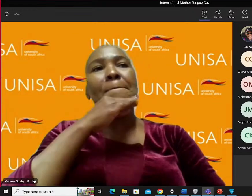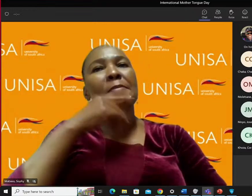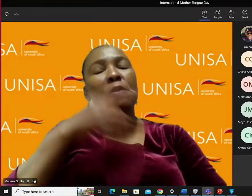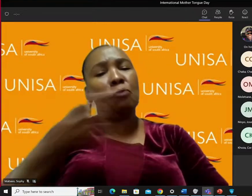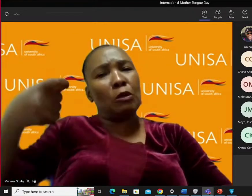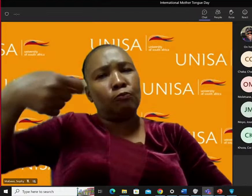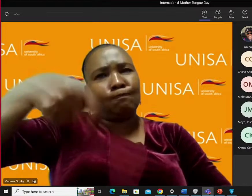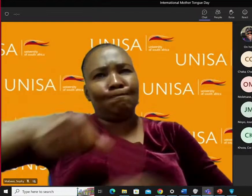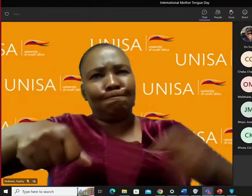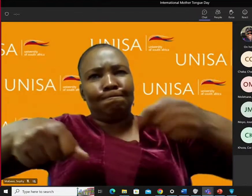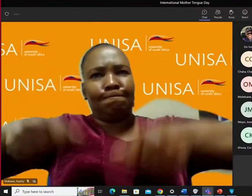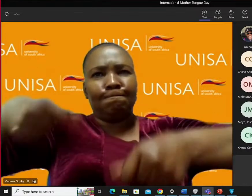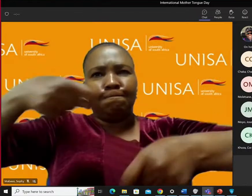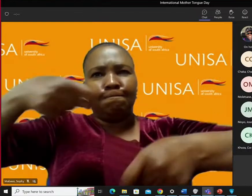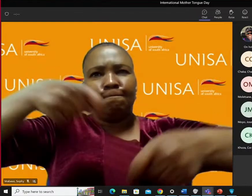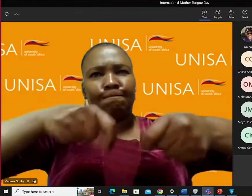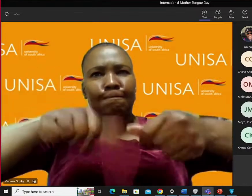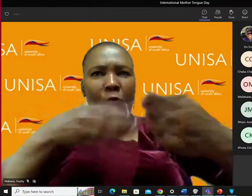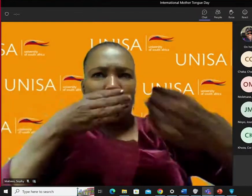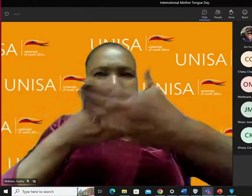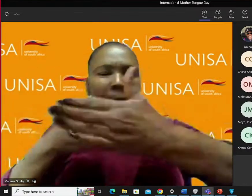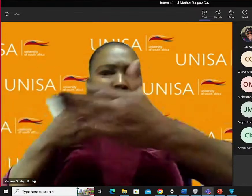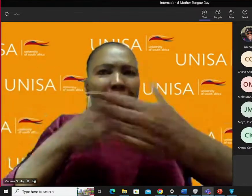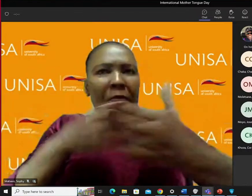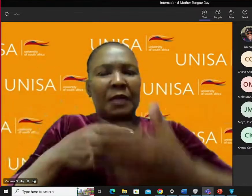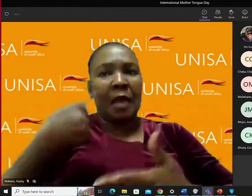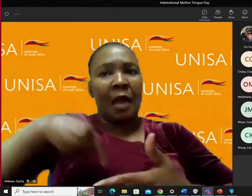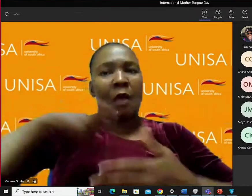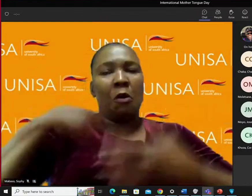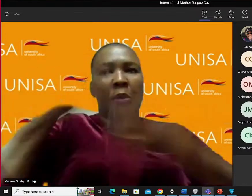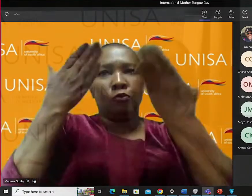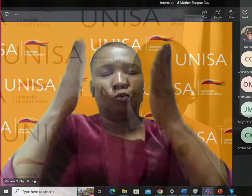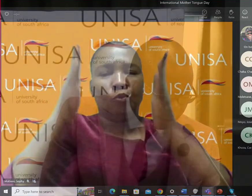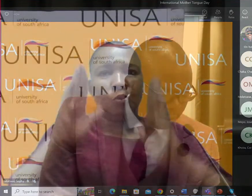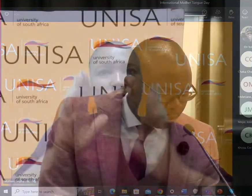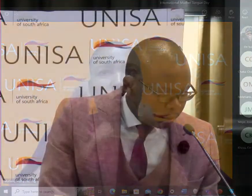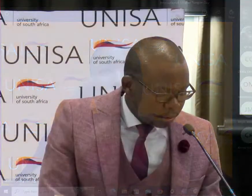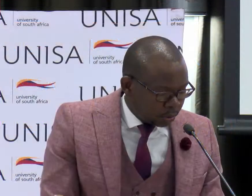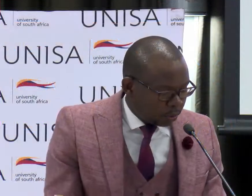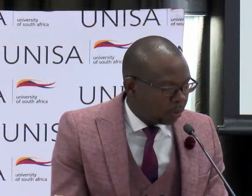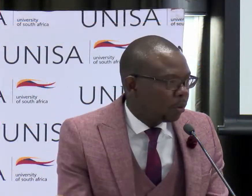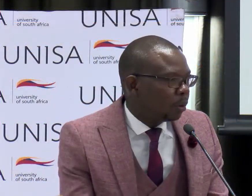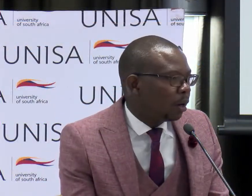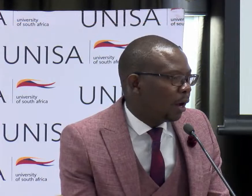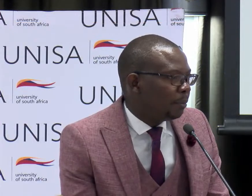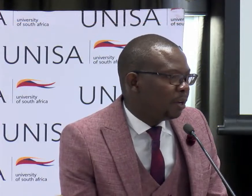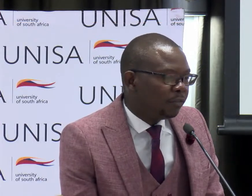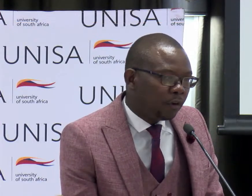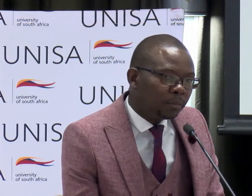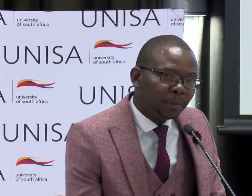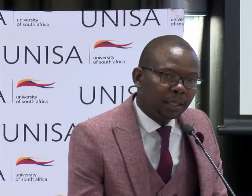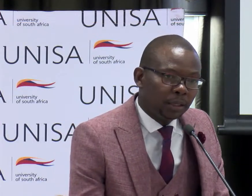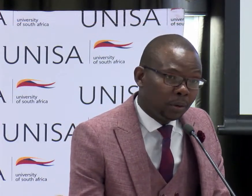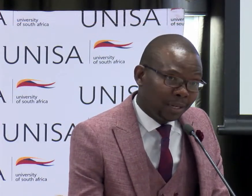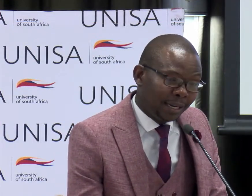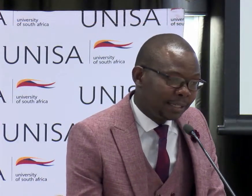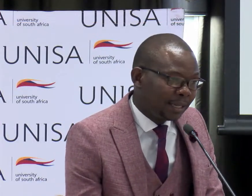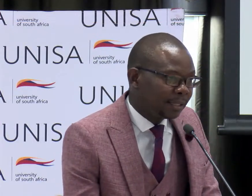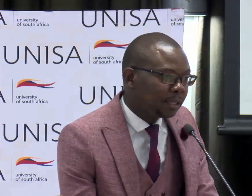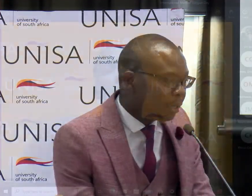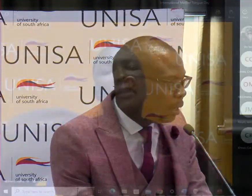to the barriers that our students are facing. So I am informed by